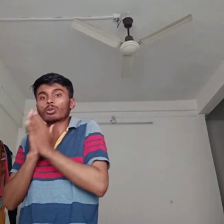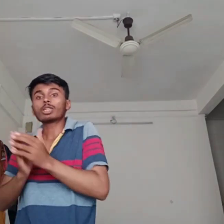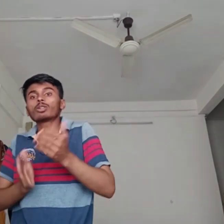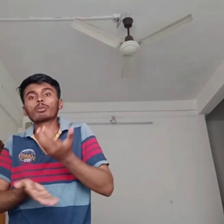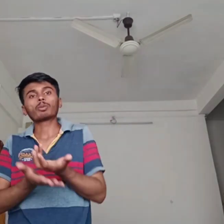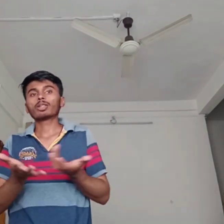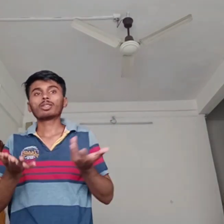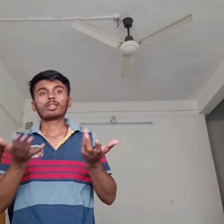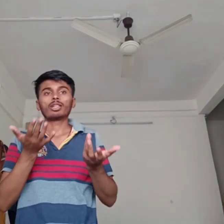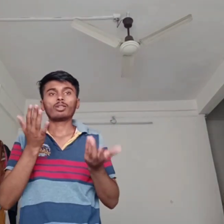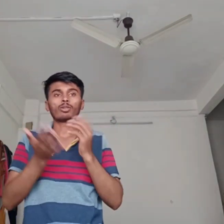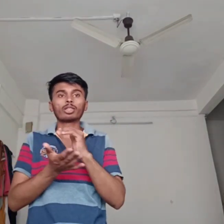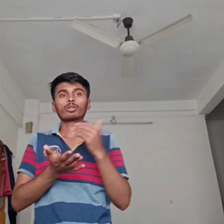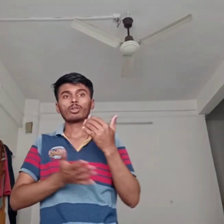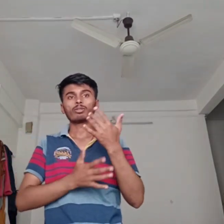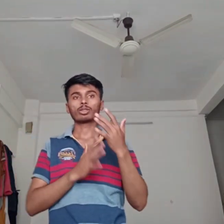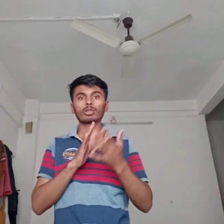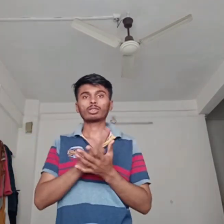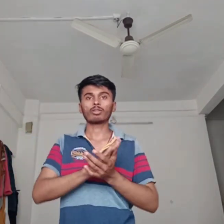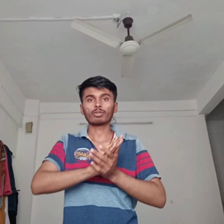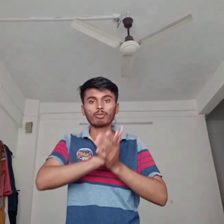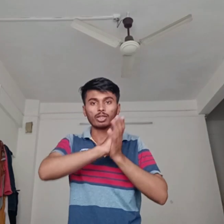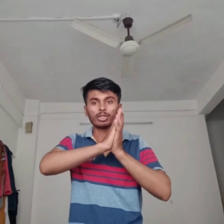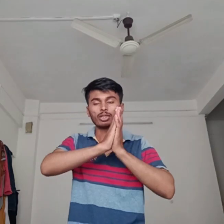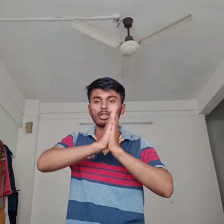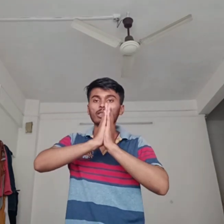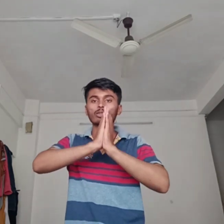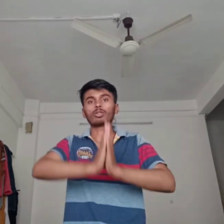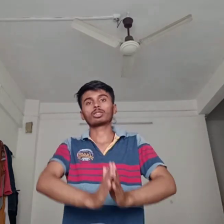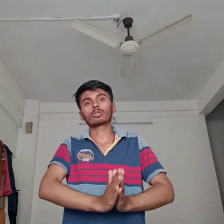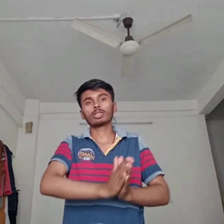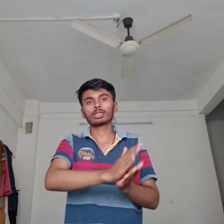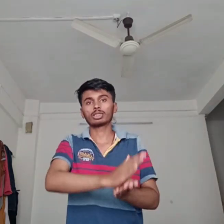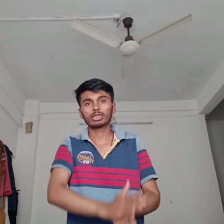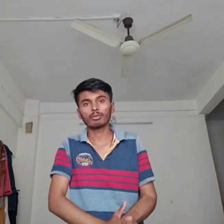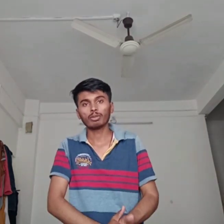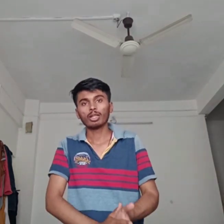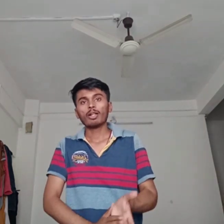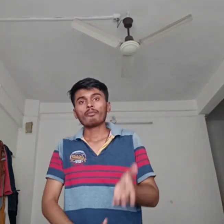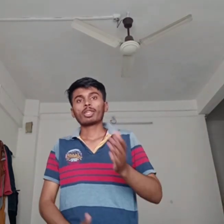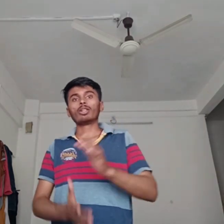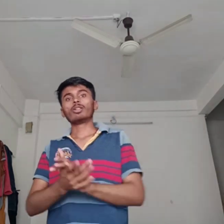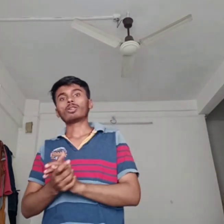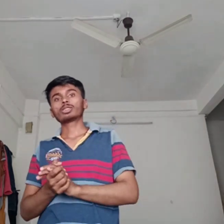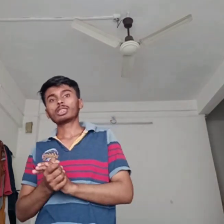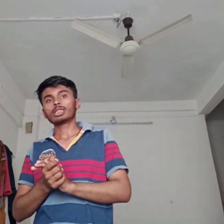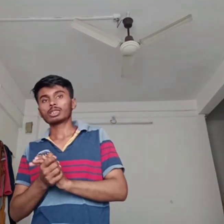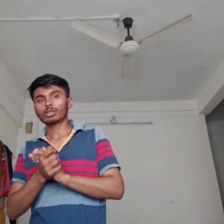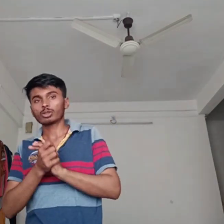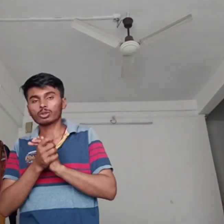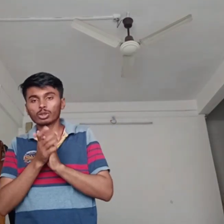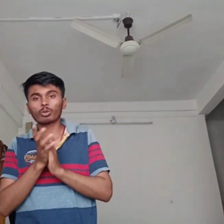Circulation of the blood. I have already told circulation of the blood. It's called circulatory system. The oxygen is also